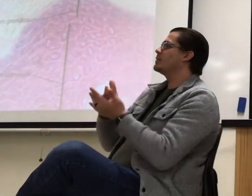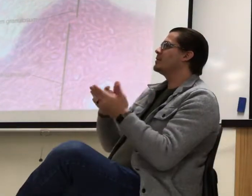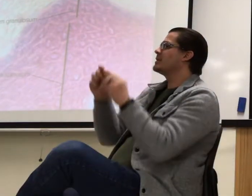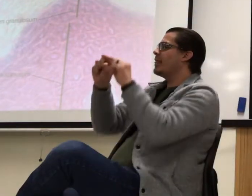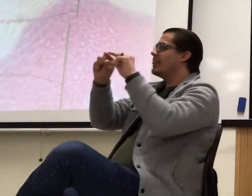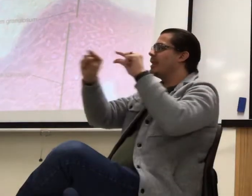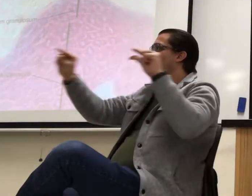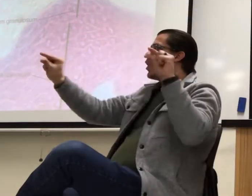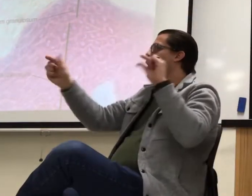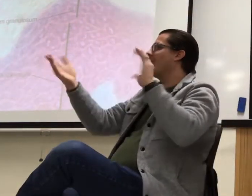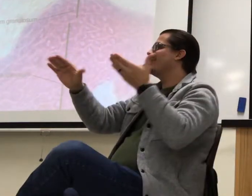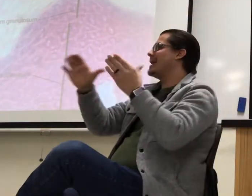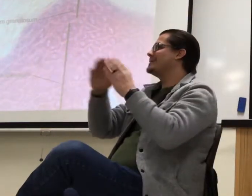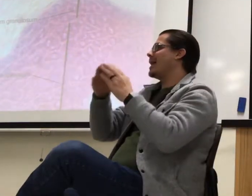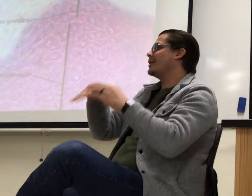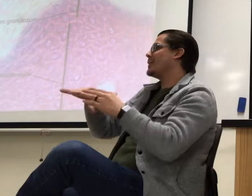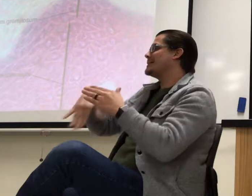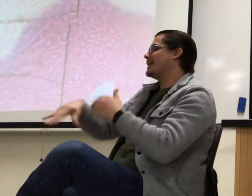dead cells, basically.